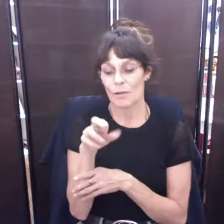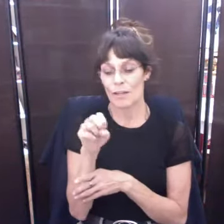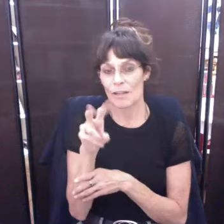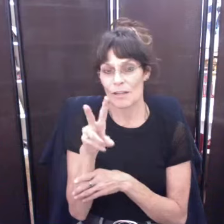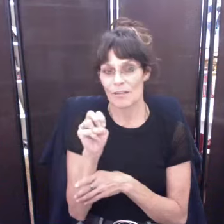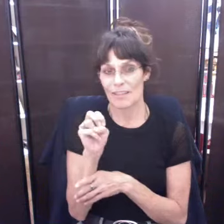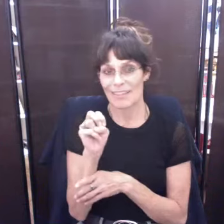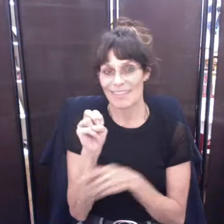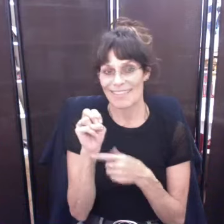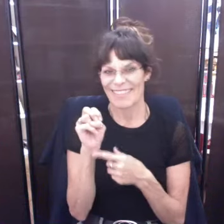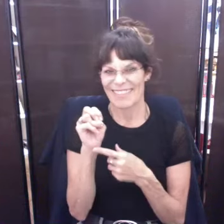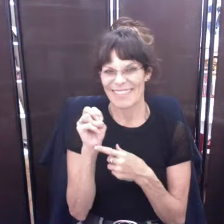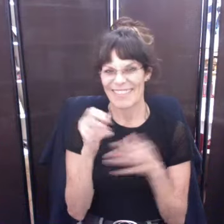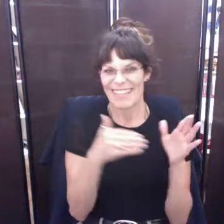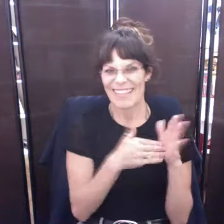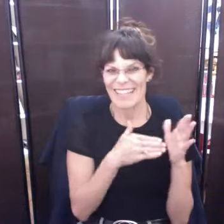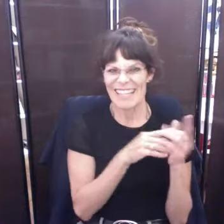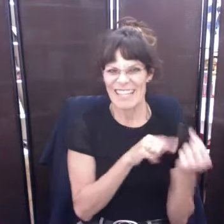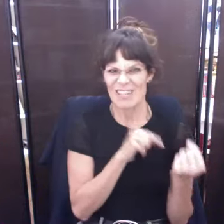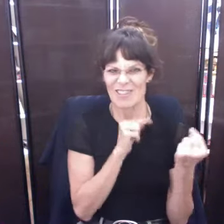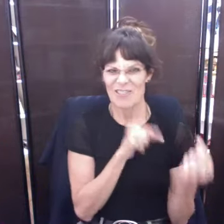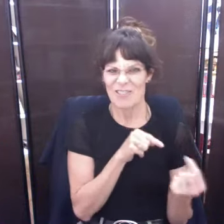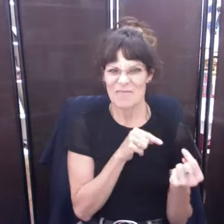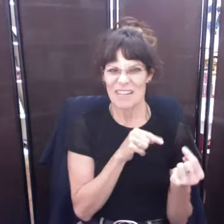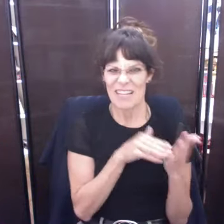it's against torment, against torture, to push